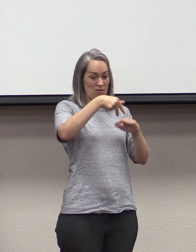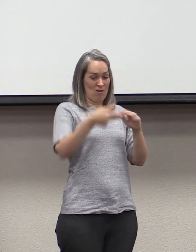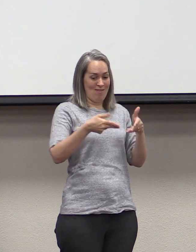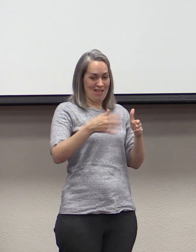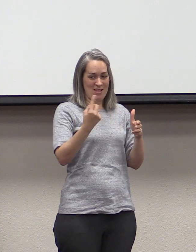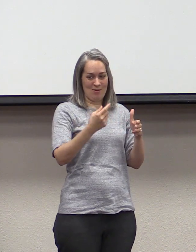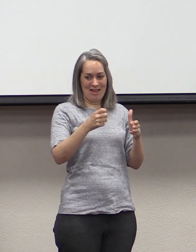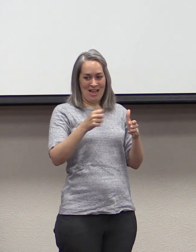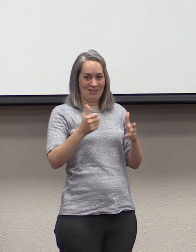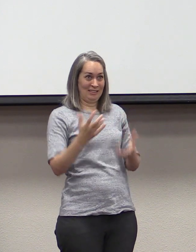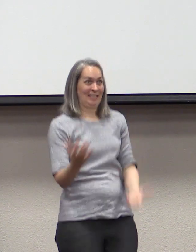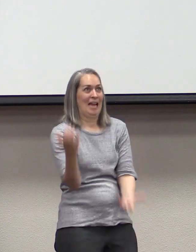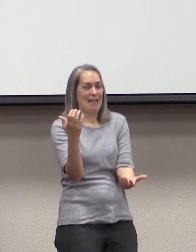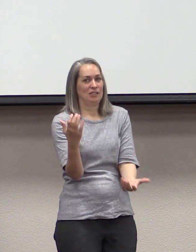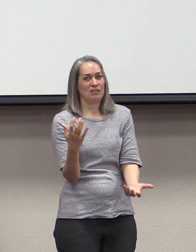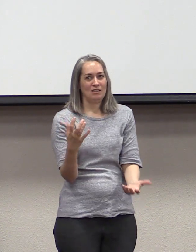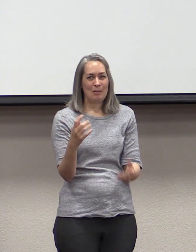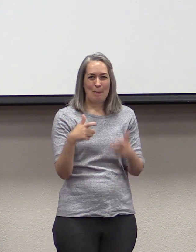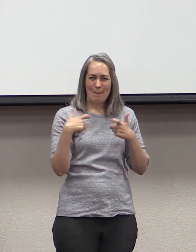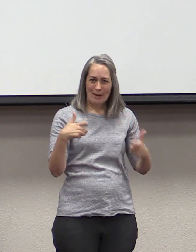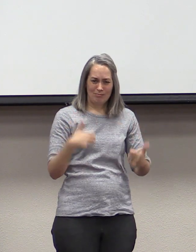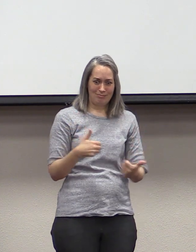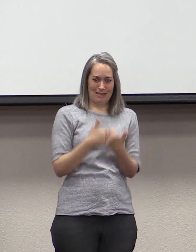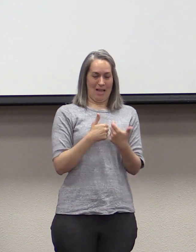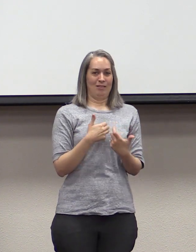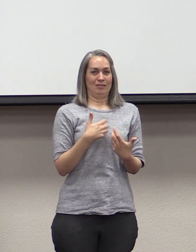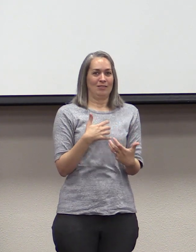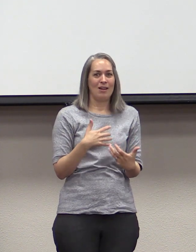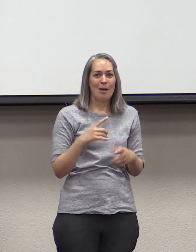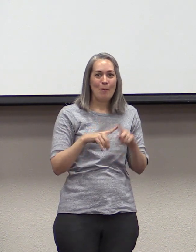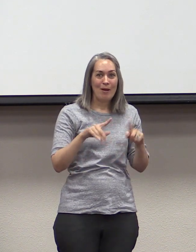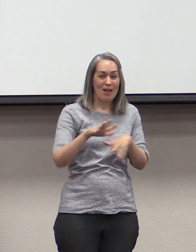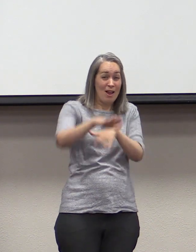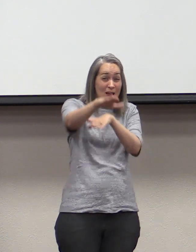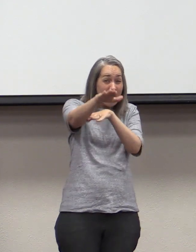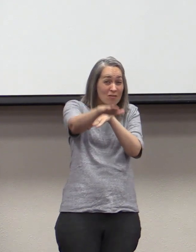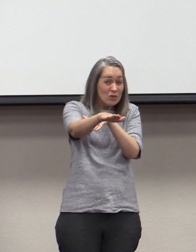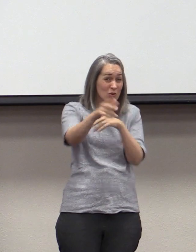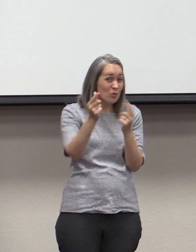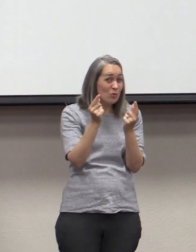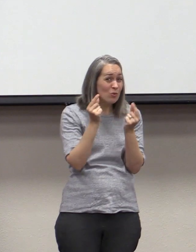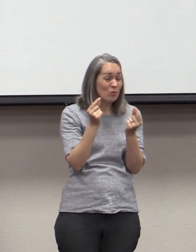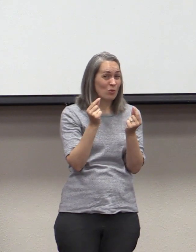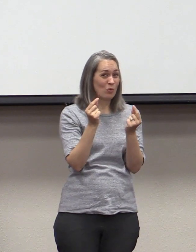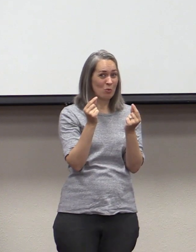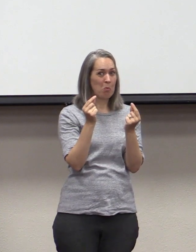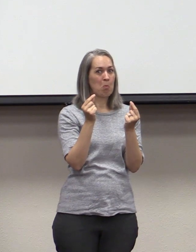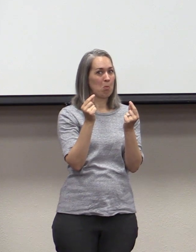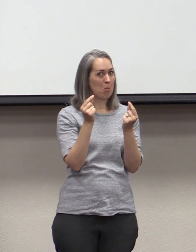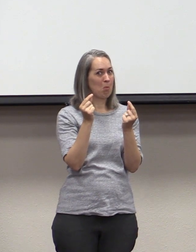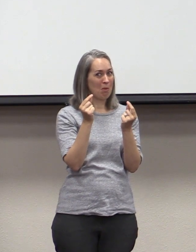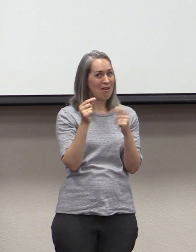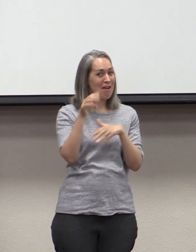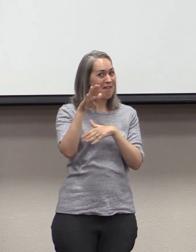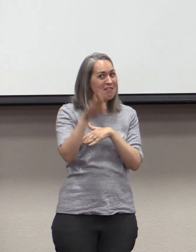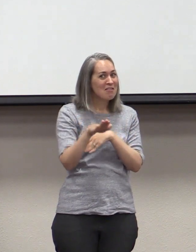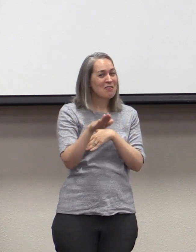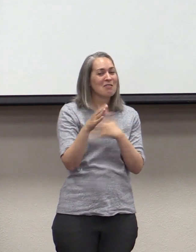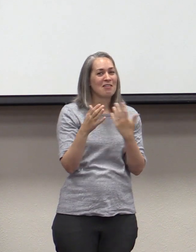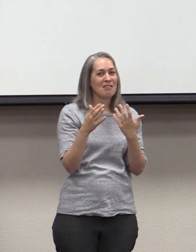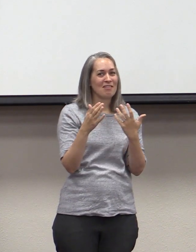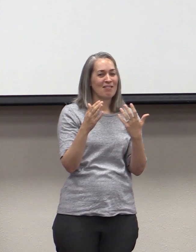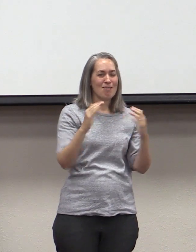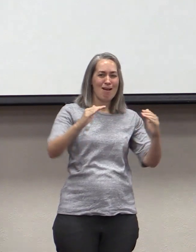that was a big challenge. But then we would go into the afternoon. And the afternoon was all of the